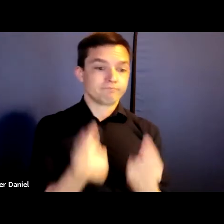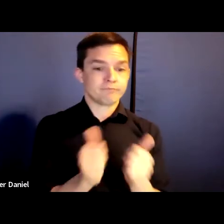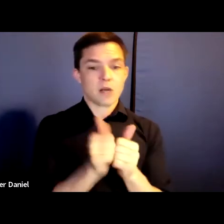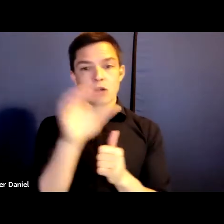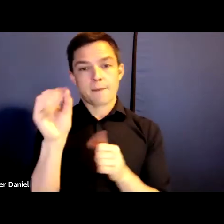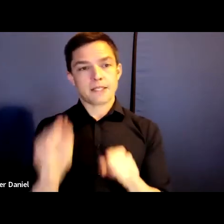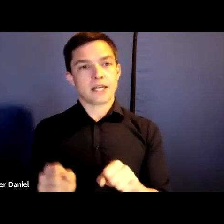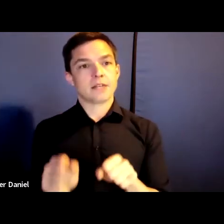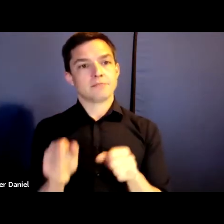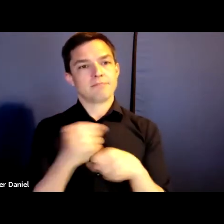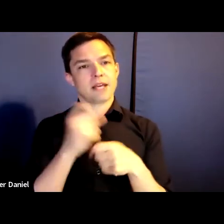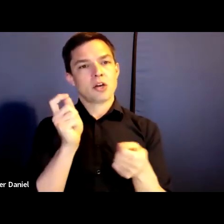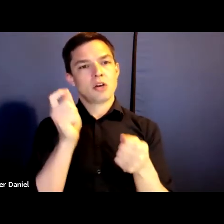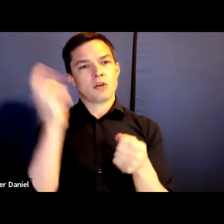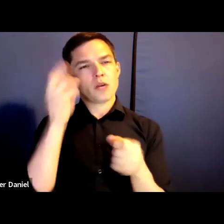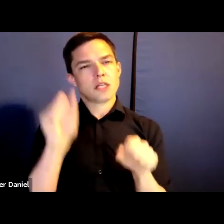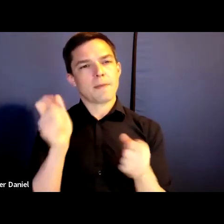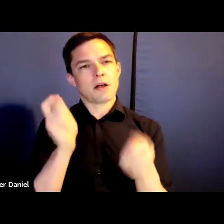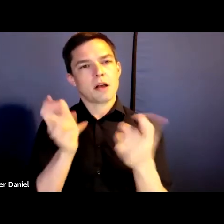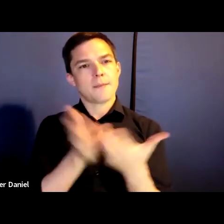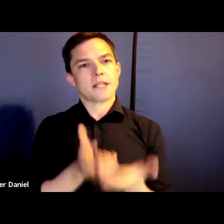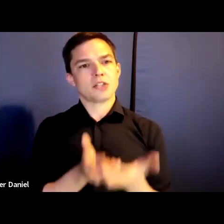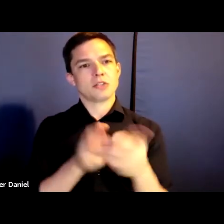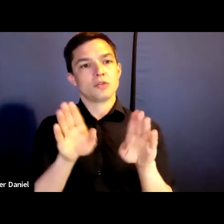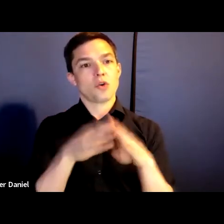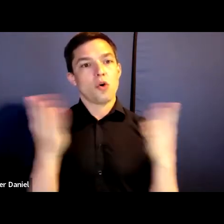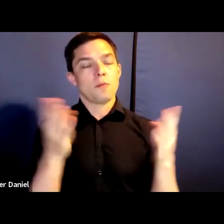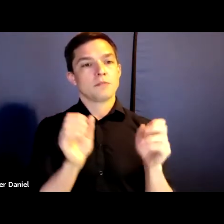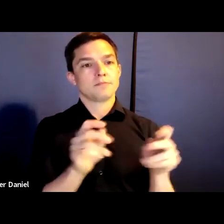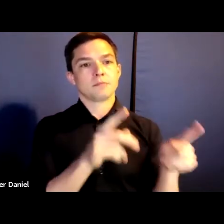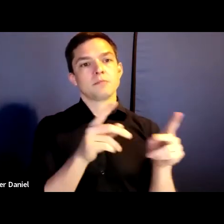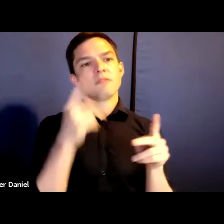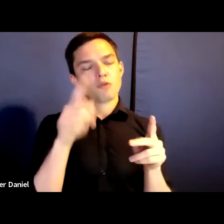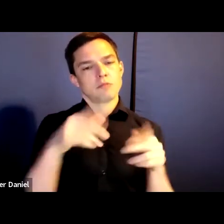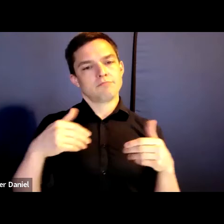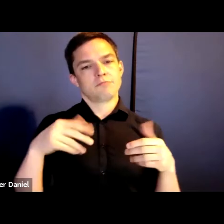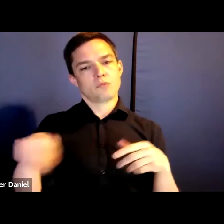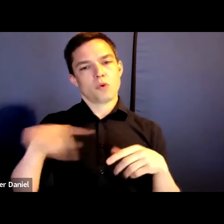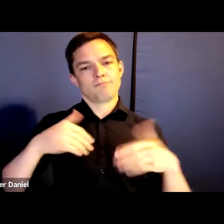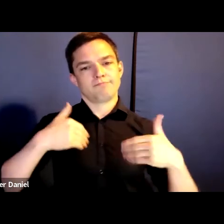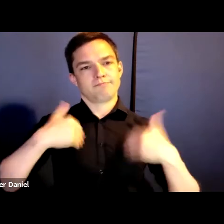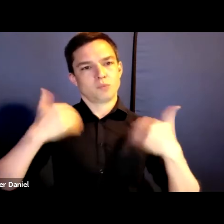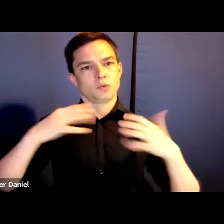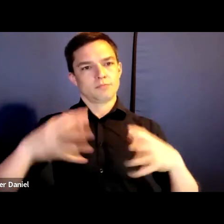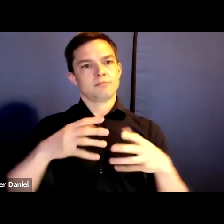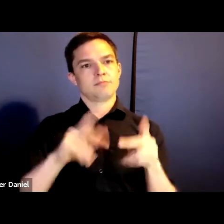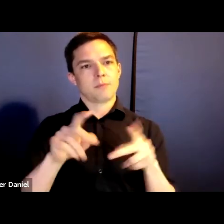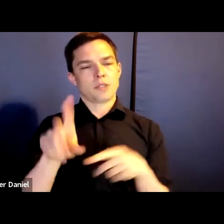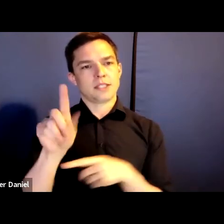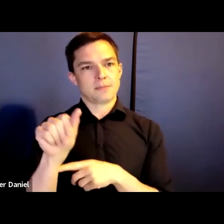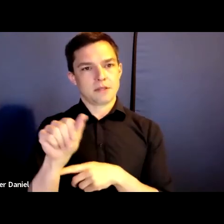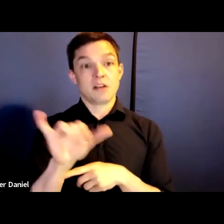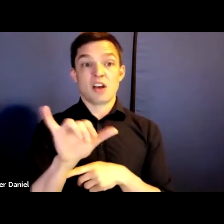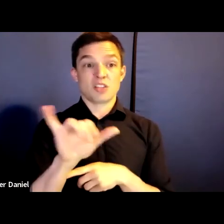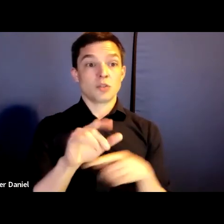can make reasonable accommodations to open doors to young people with disability. For the TVETSE team, it was also a